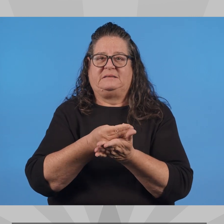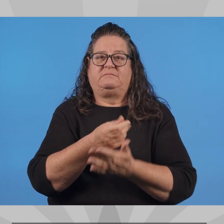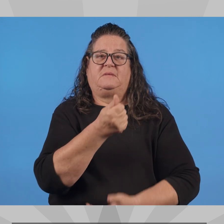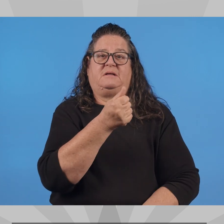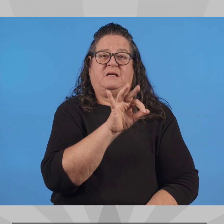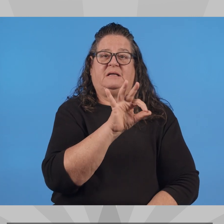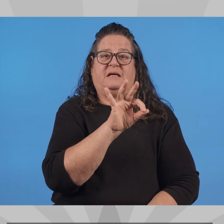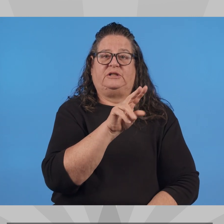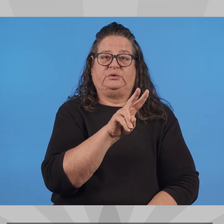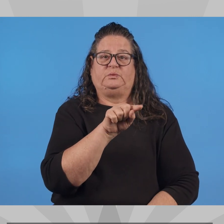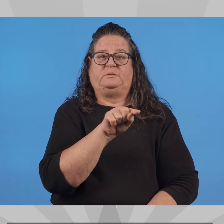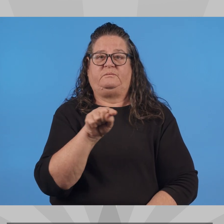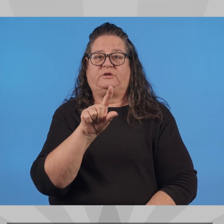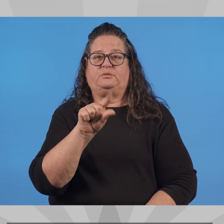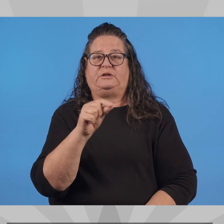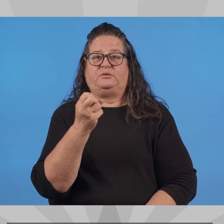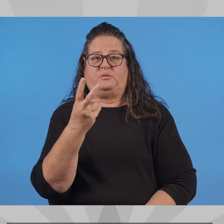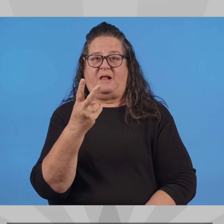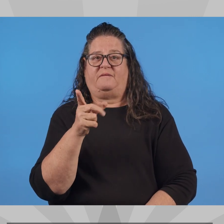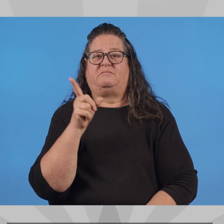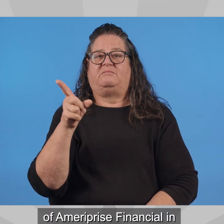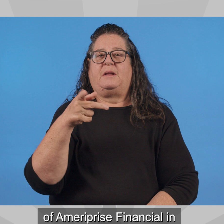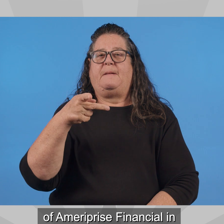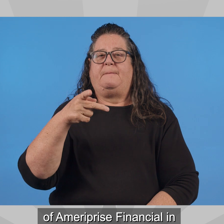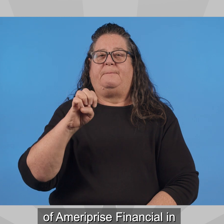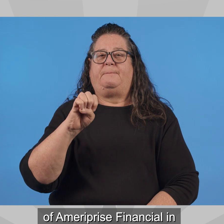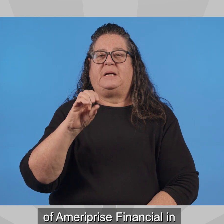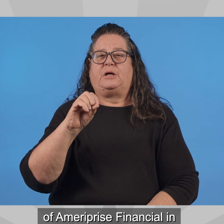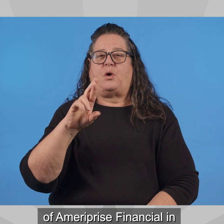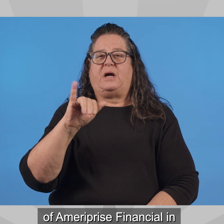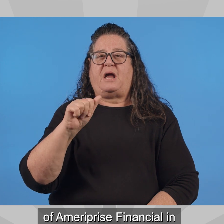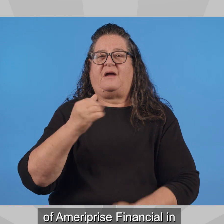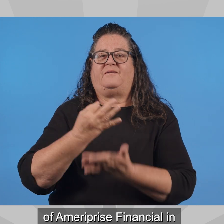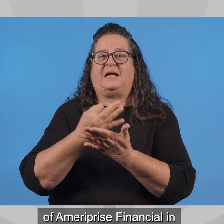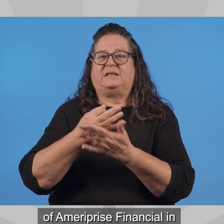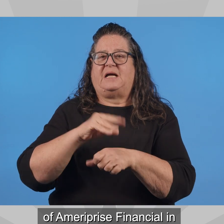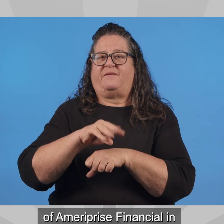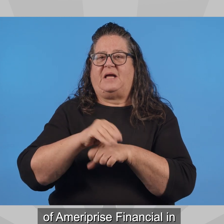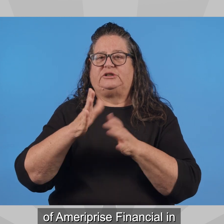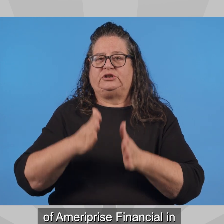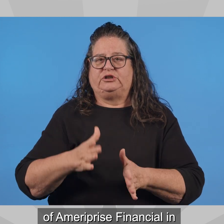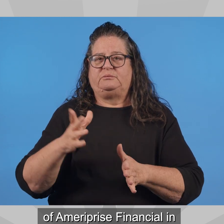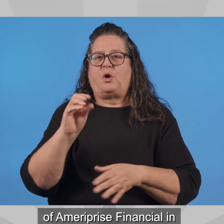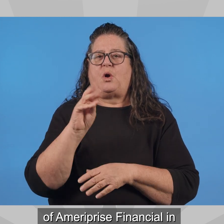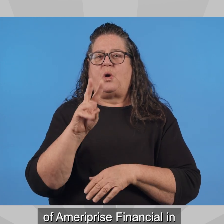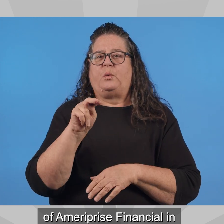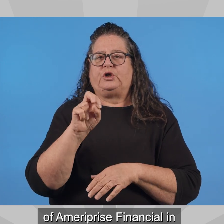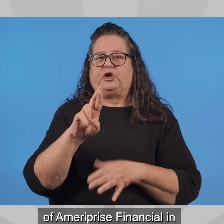ASU. Financial advisor and franchise owner of Ameriprise Financial in Peoria